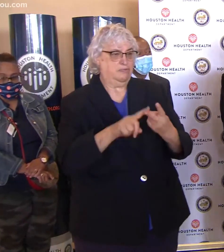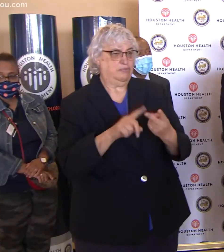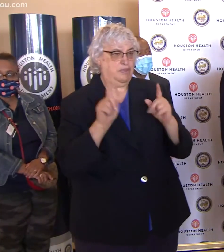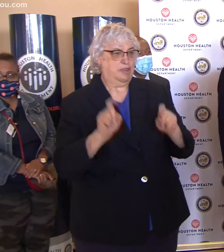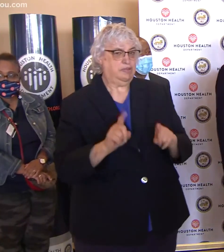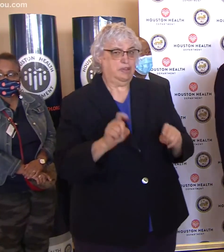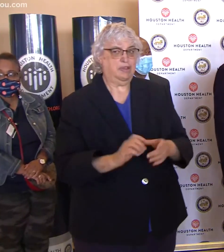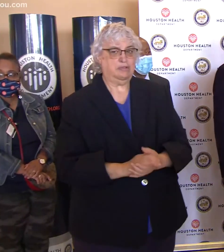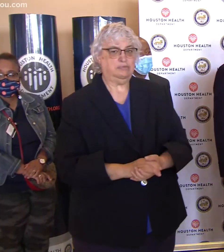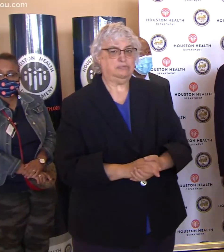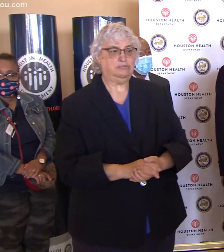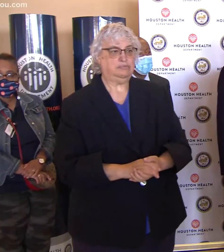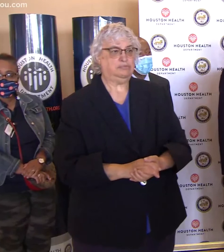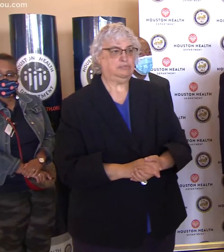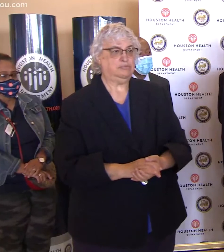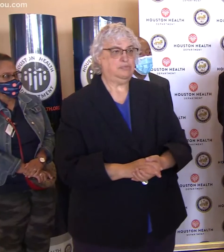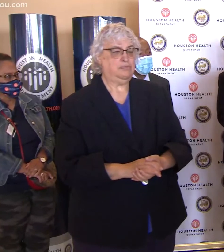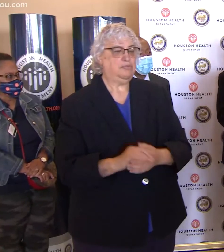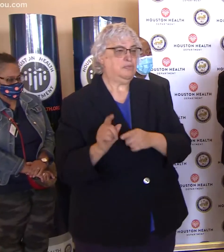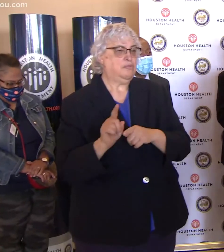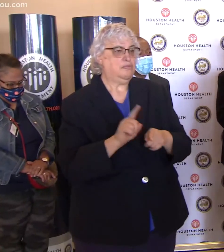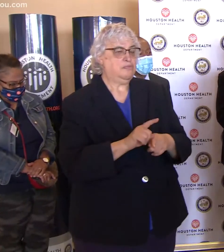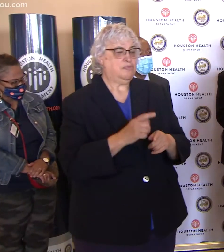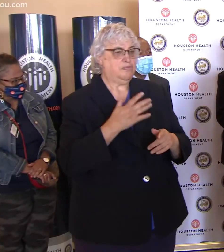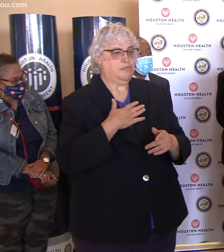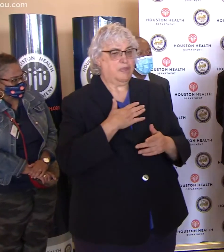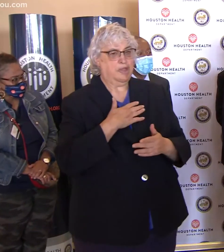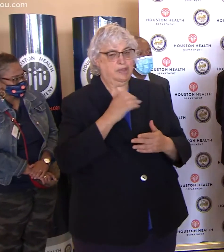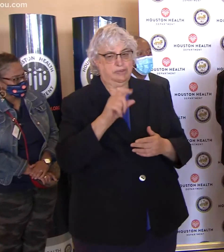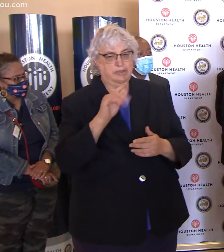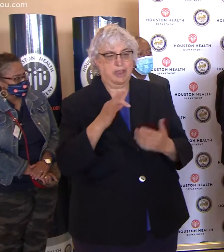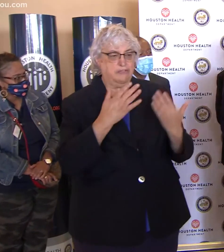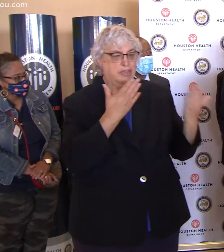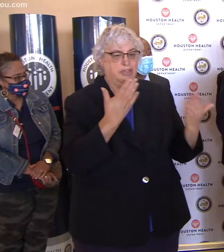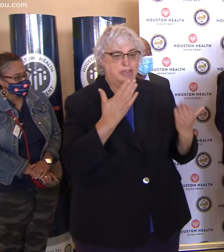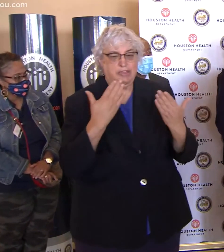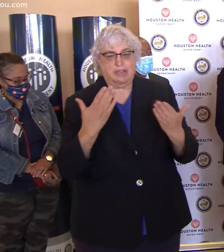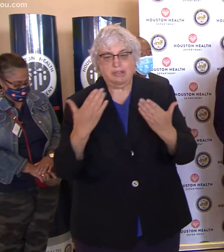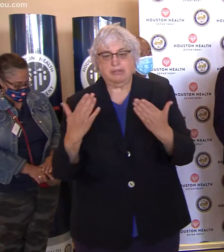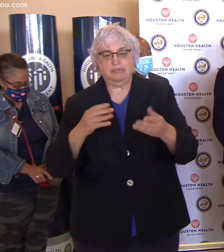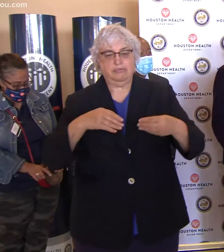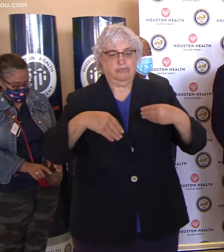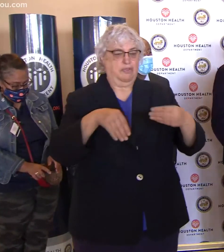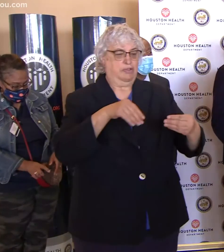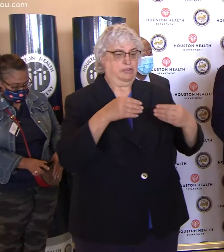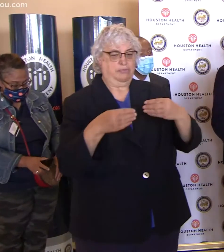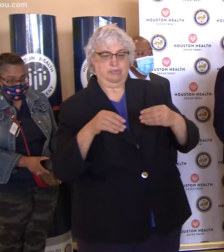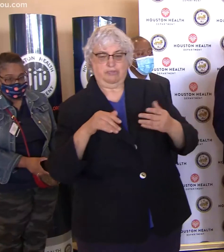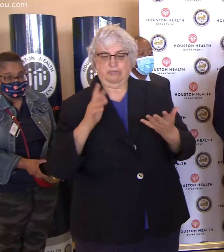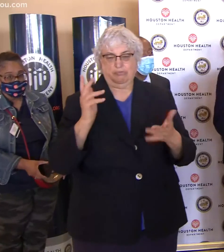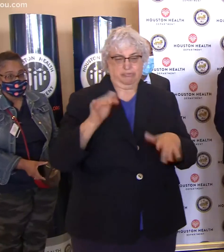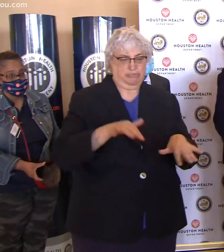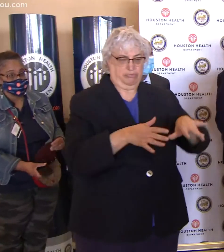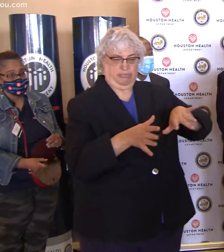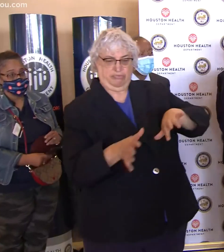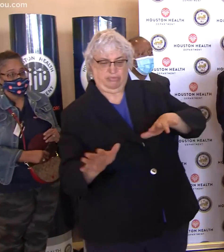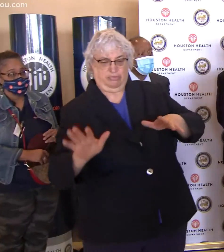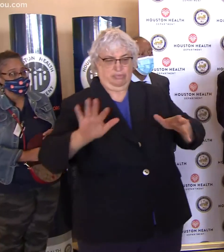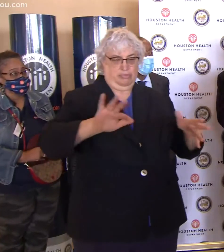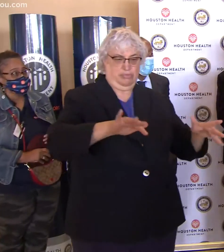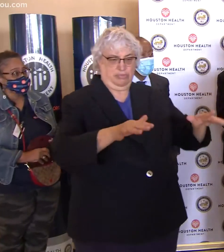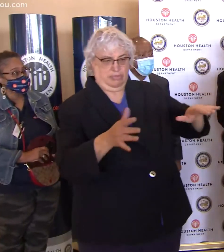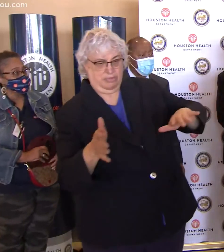testing. I want to also thank my staff for being very nimble and flexible as we had to make these